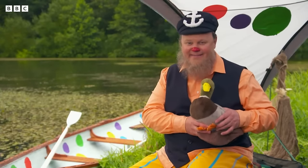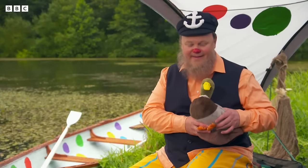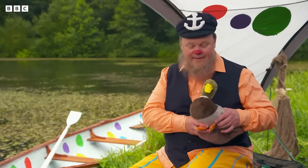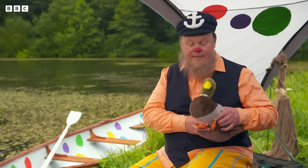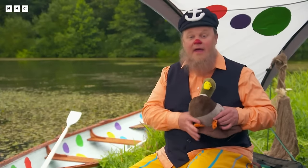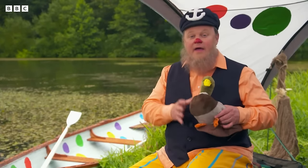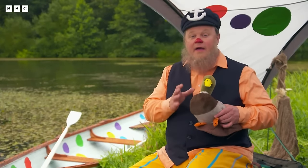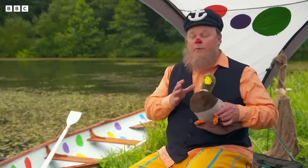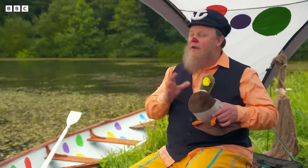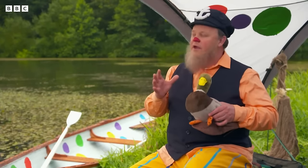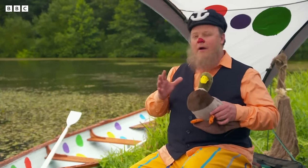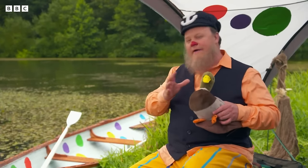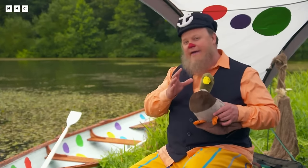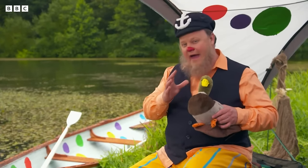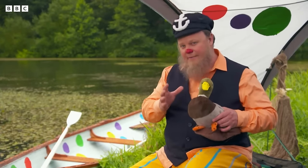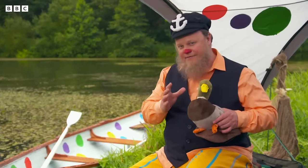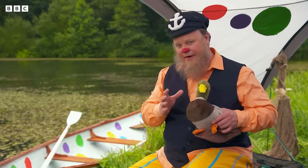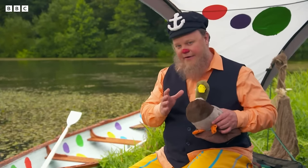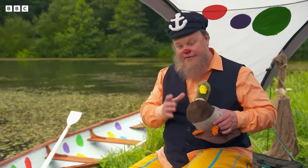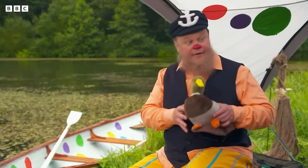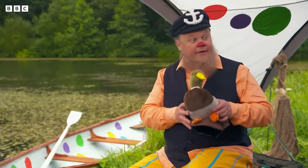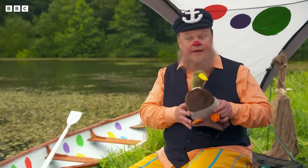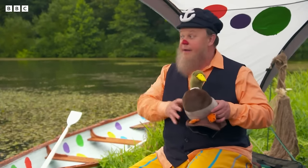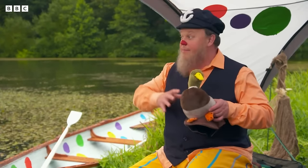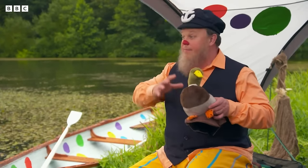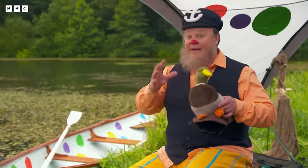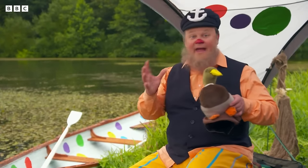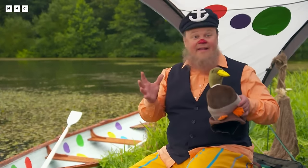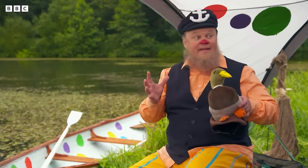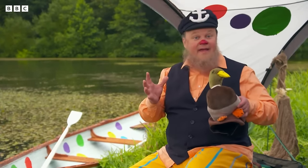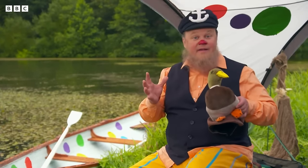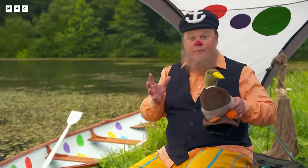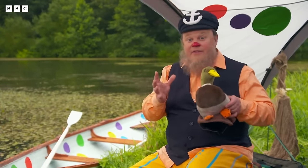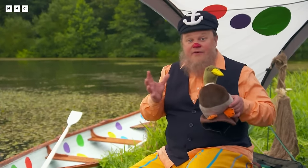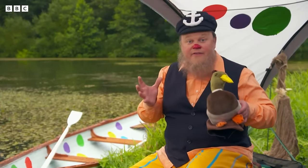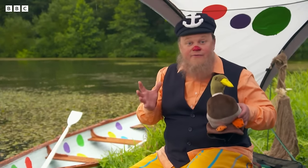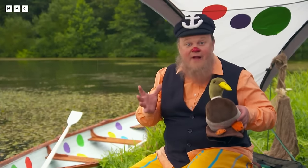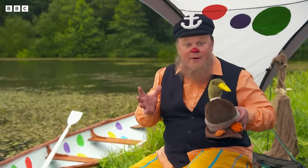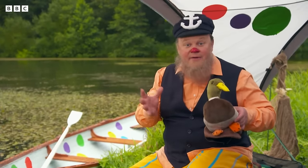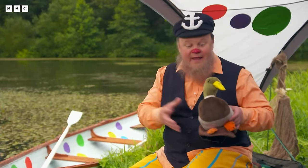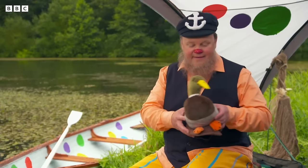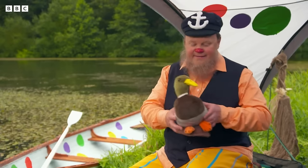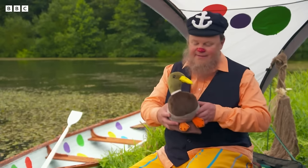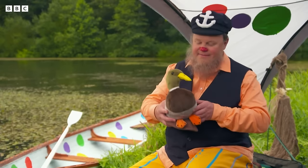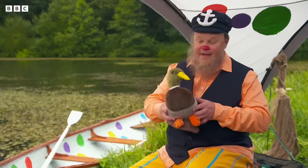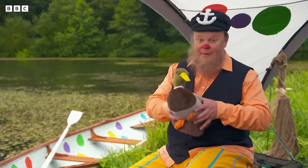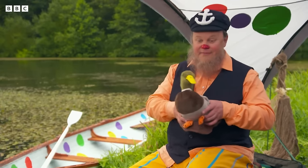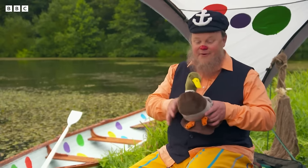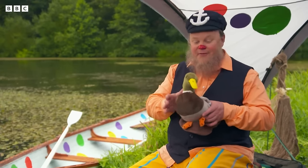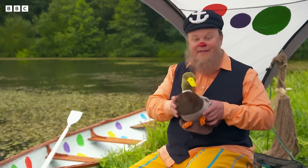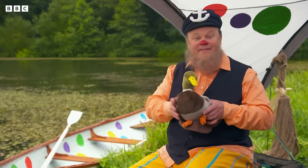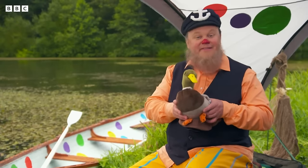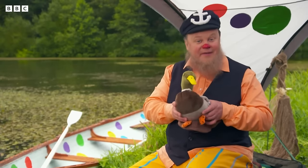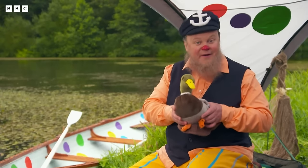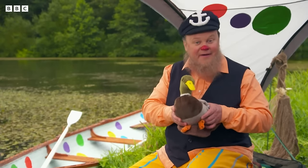asked. When you wear camouflage, you can blend in with your surroundings. Now I've got this duck